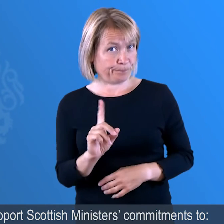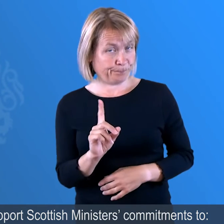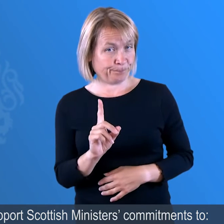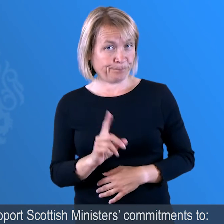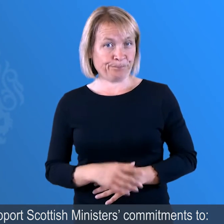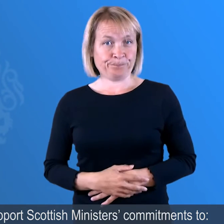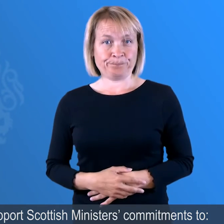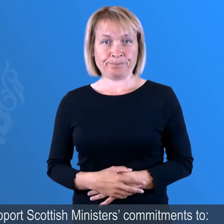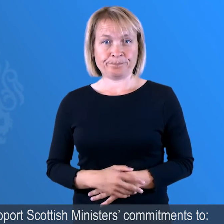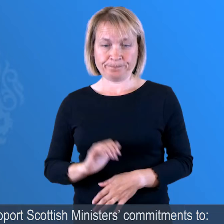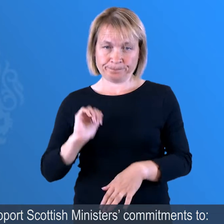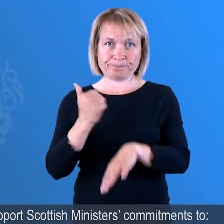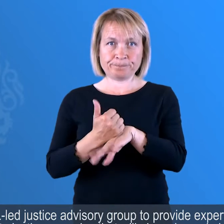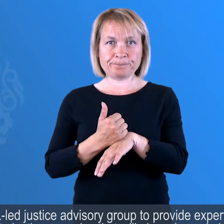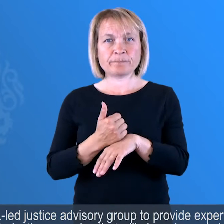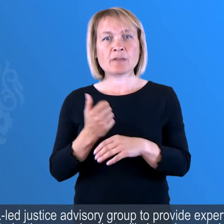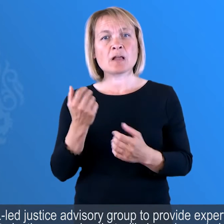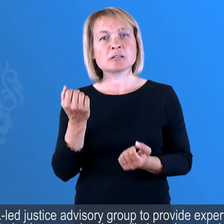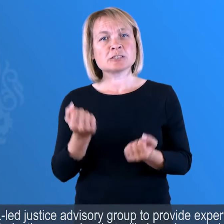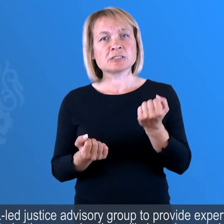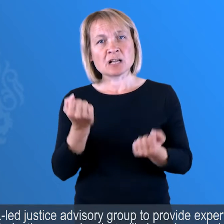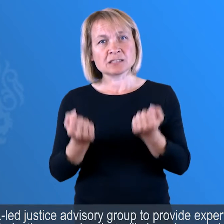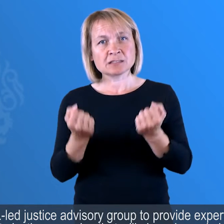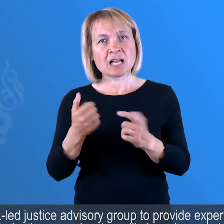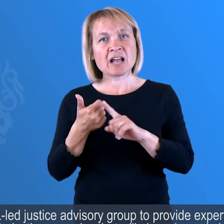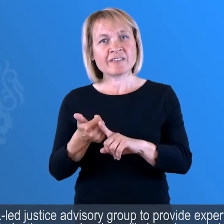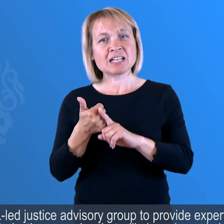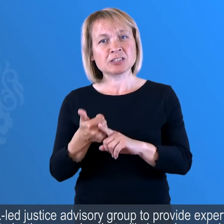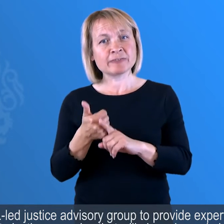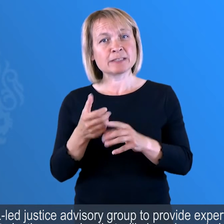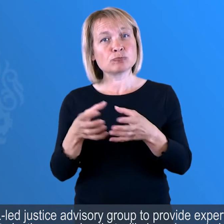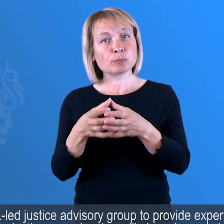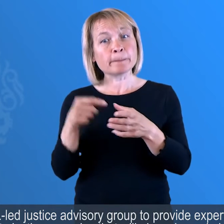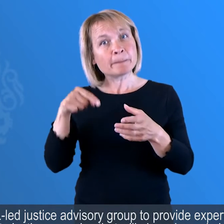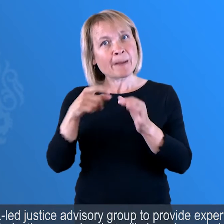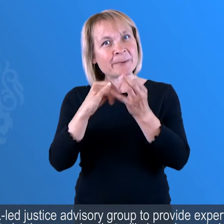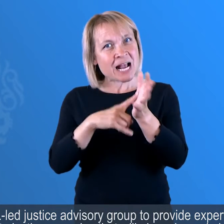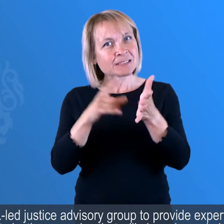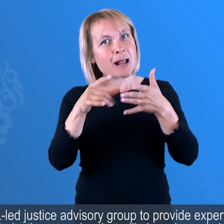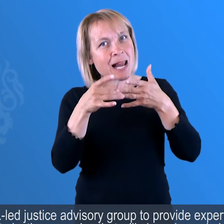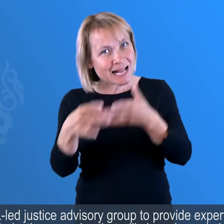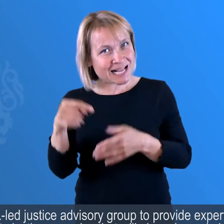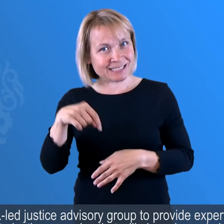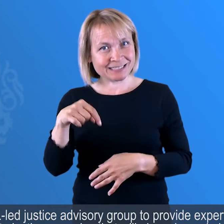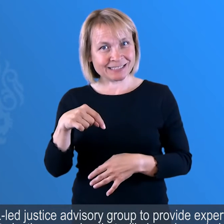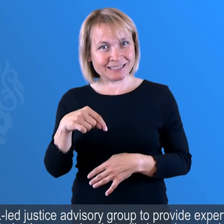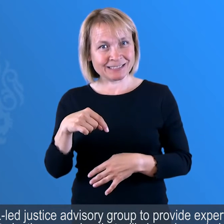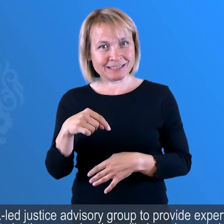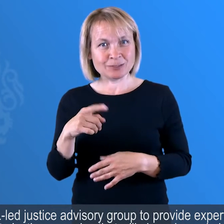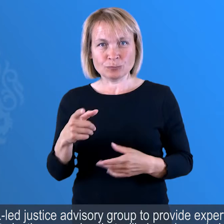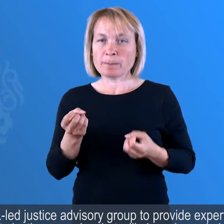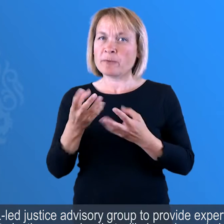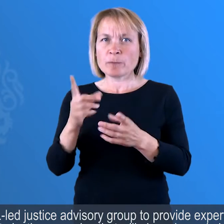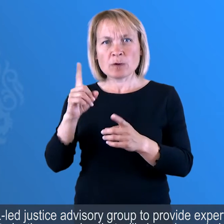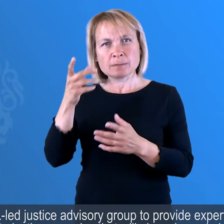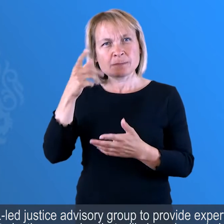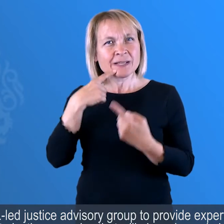We will support Scottish Ministers' commitments to establish a BSL-led Justice Advisory Group to